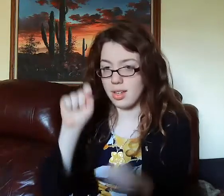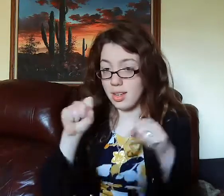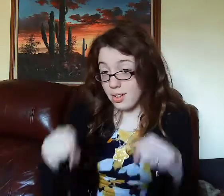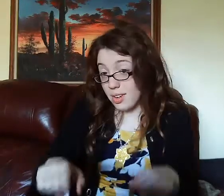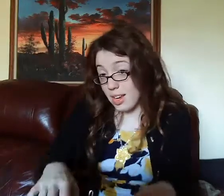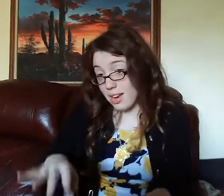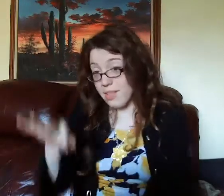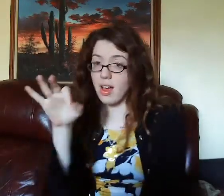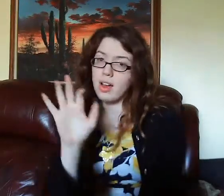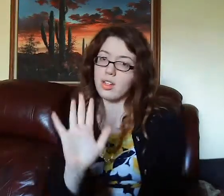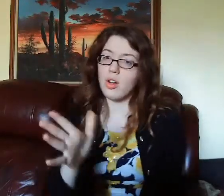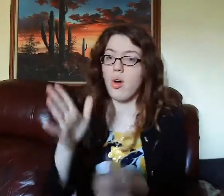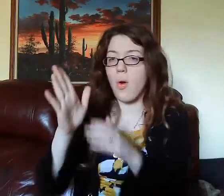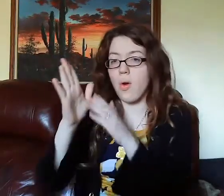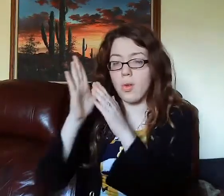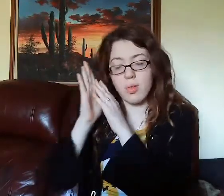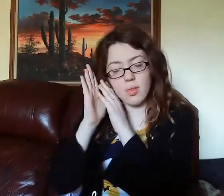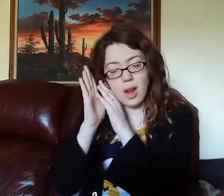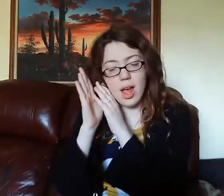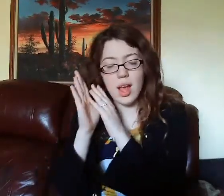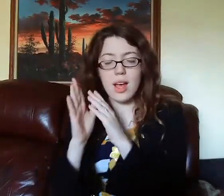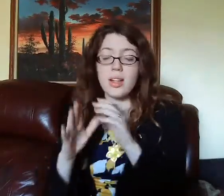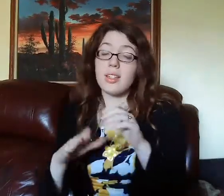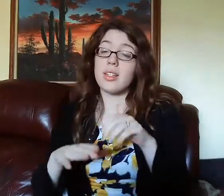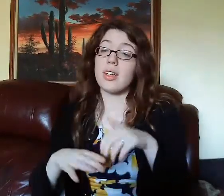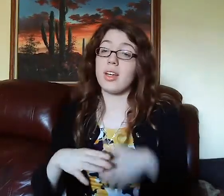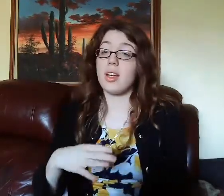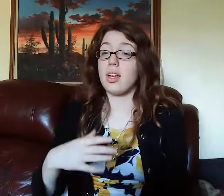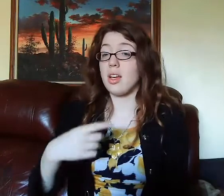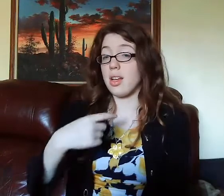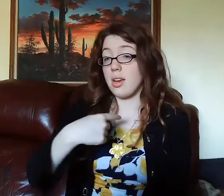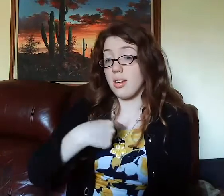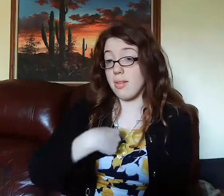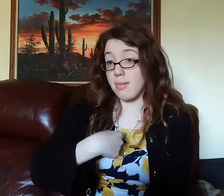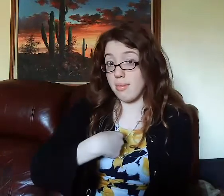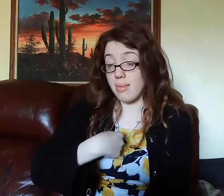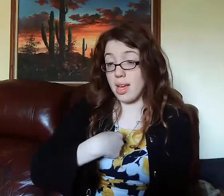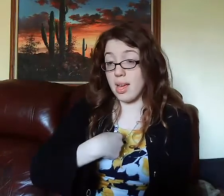you can find your rest And you me